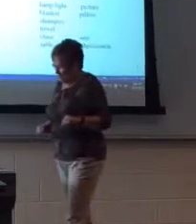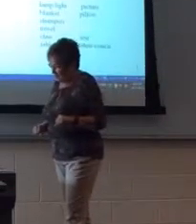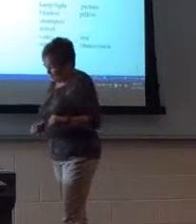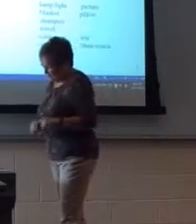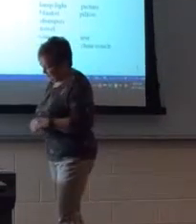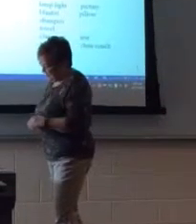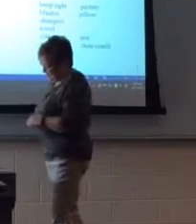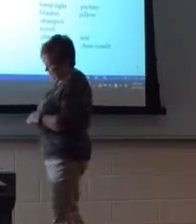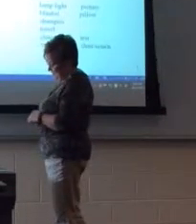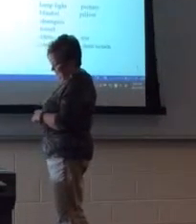Like you're giving them something.